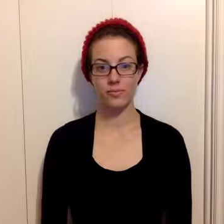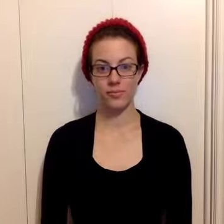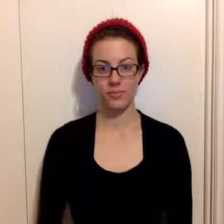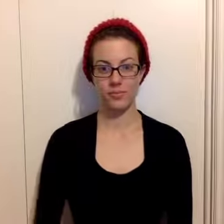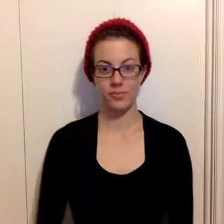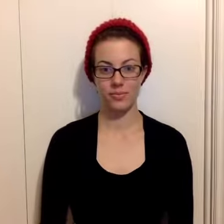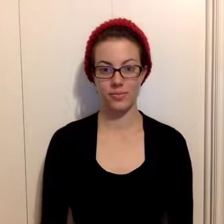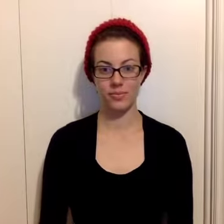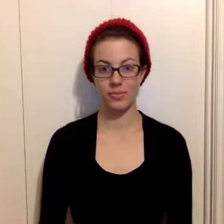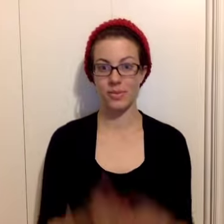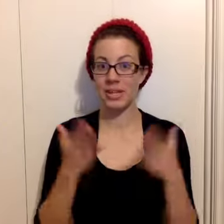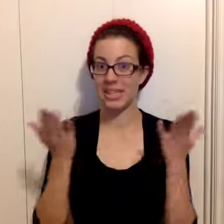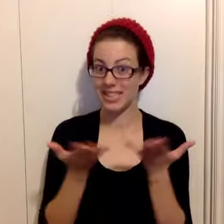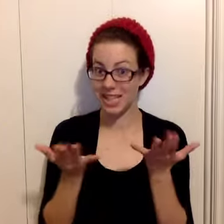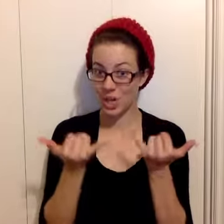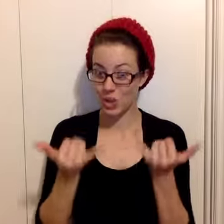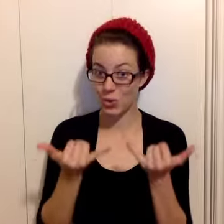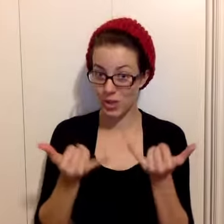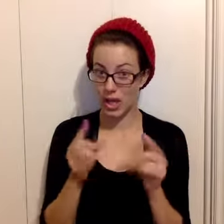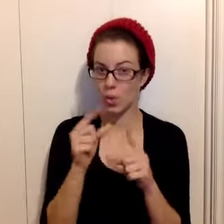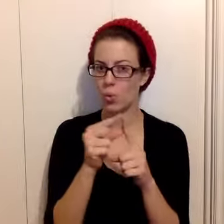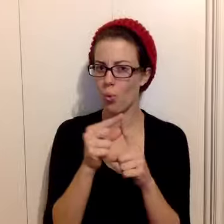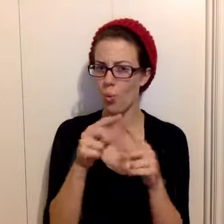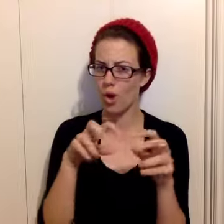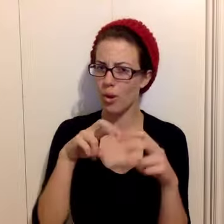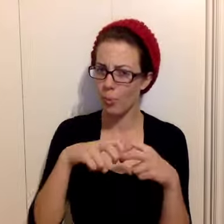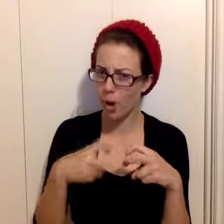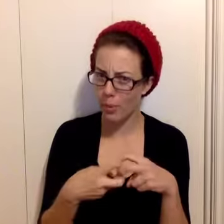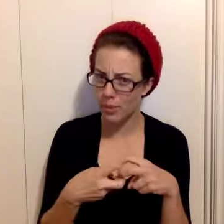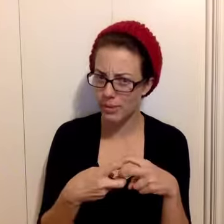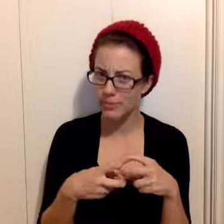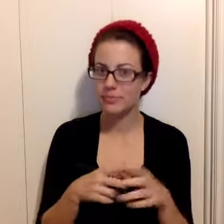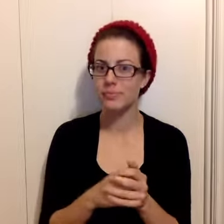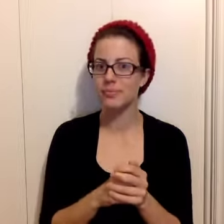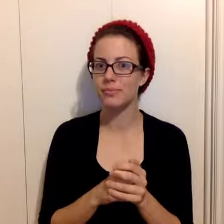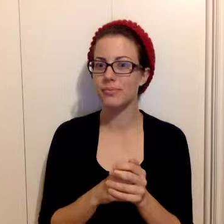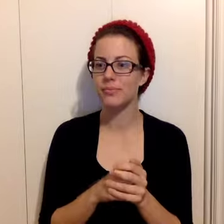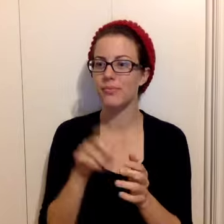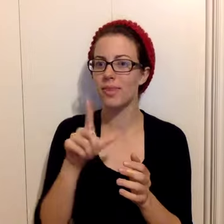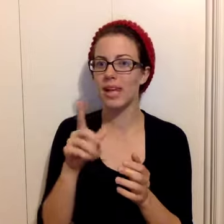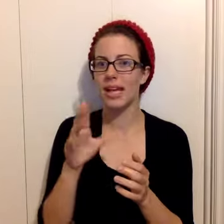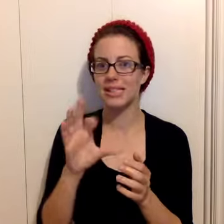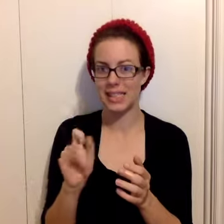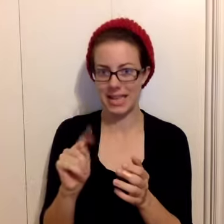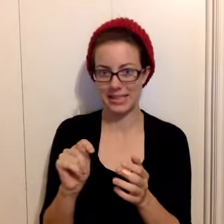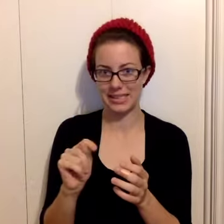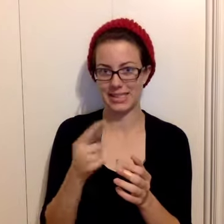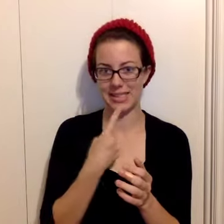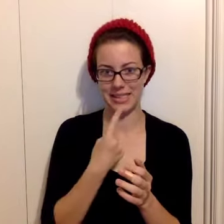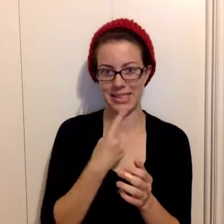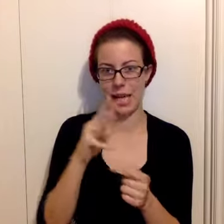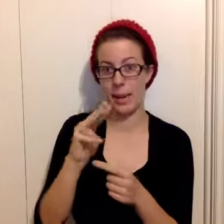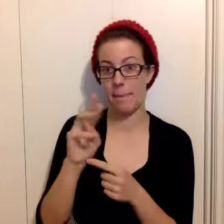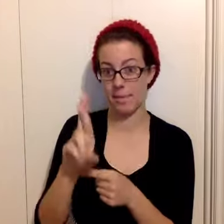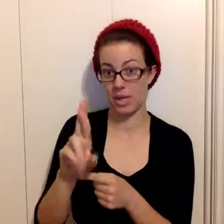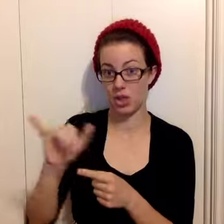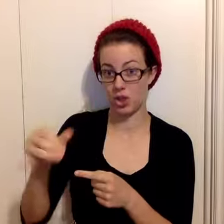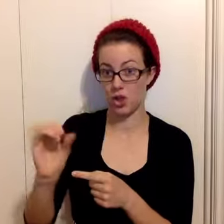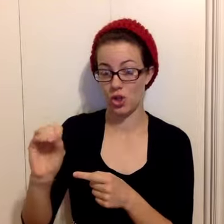Here's today's word problem. Let's say Mr. Jones wants to build a storage